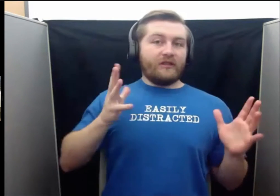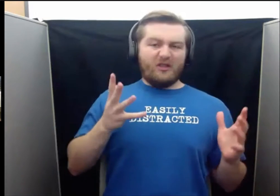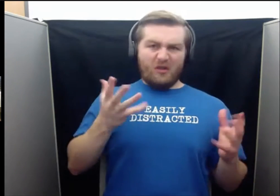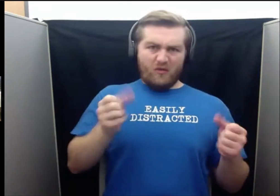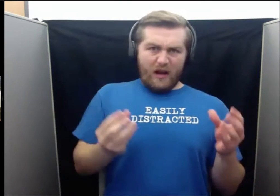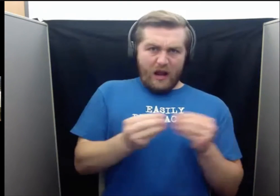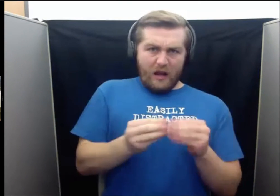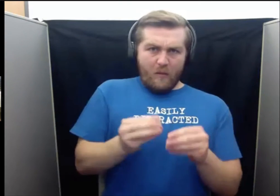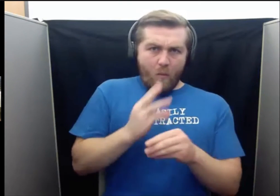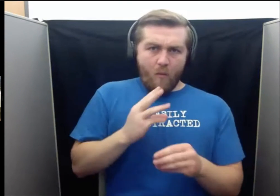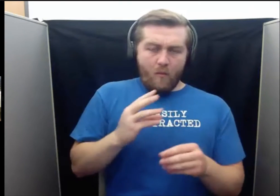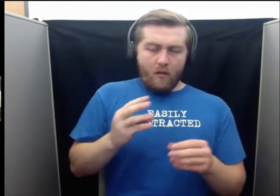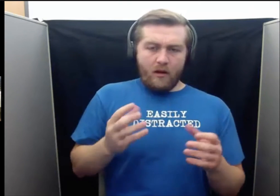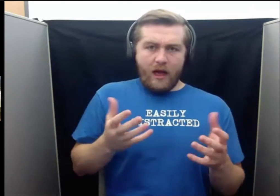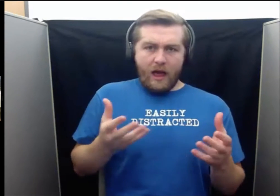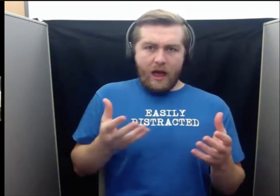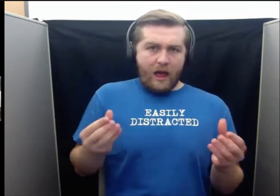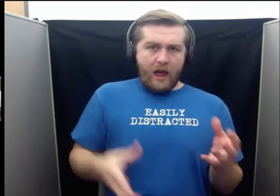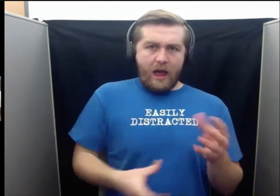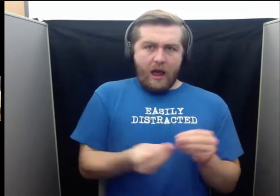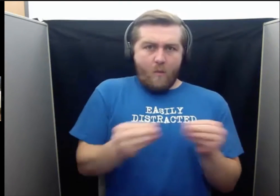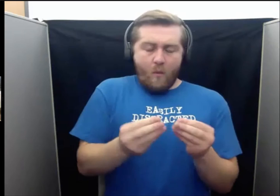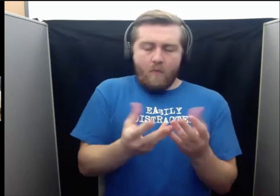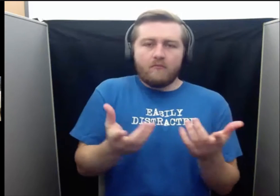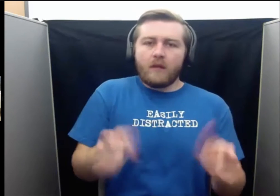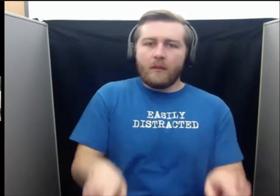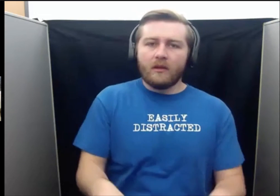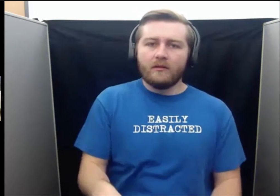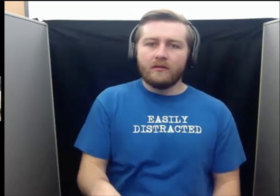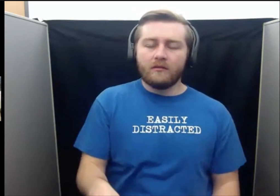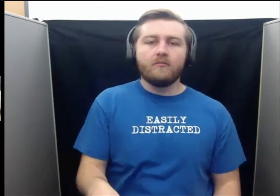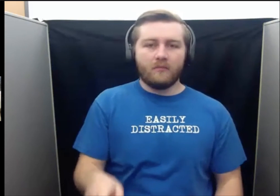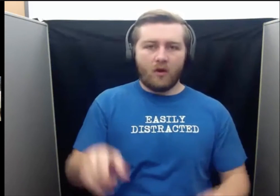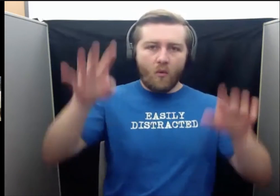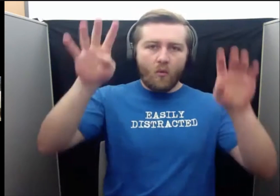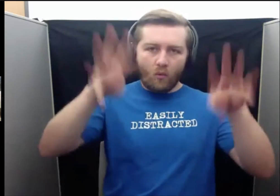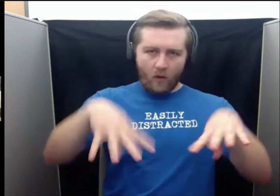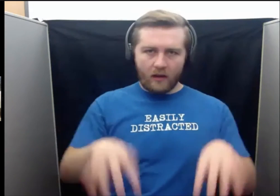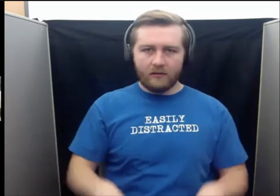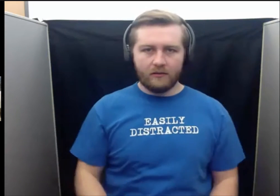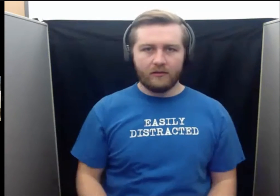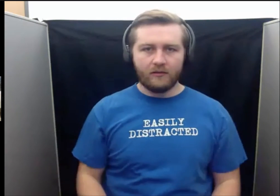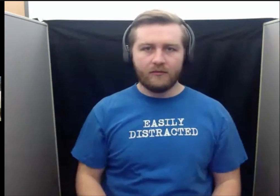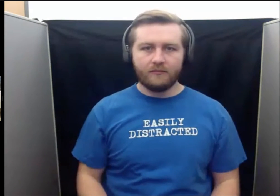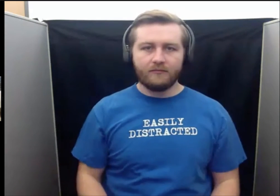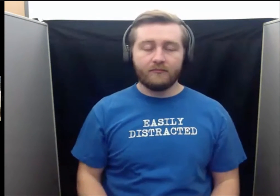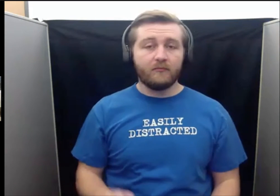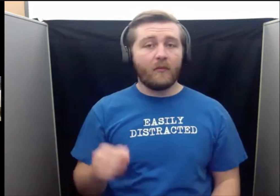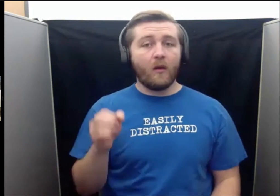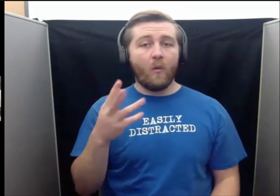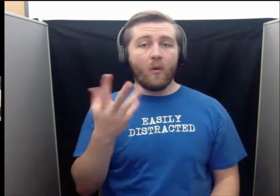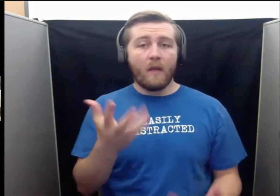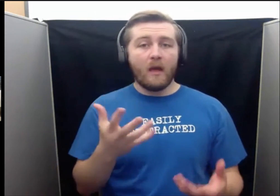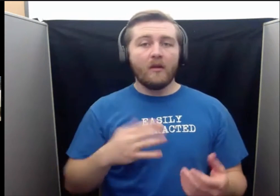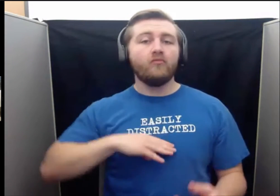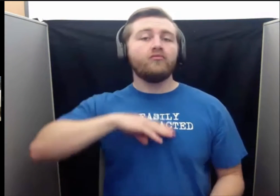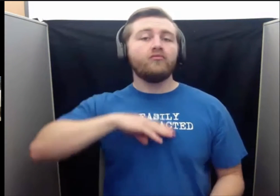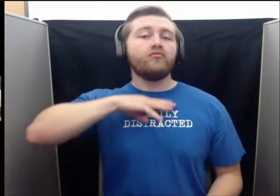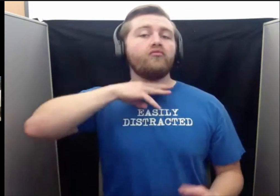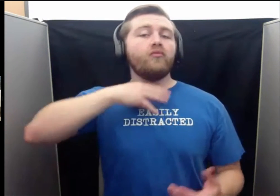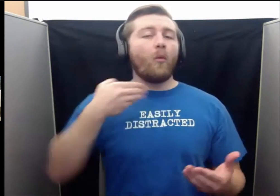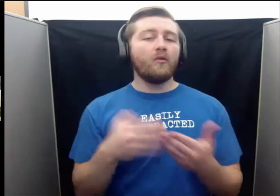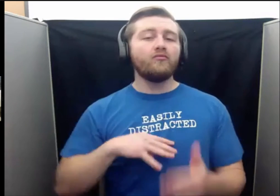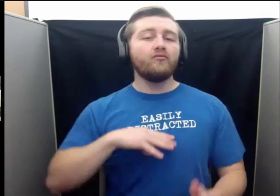Jim? It rains. Or you get a rapid temperature change, and then suddenly